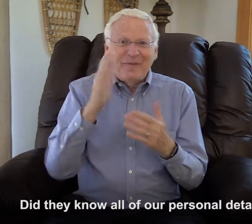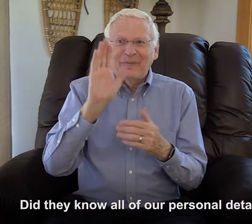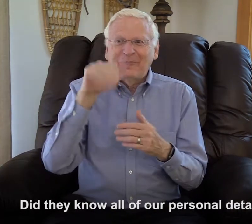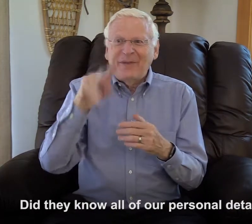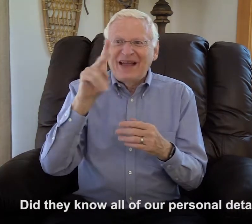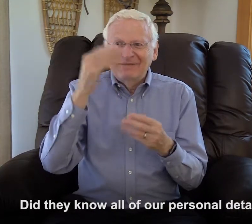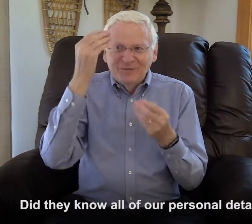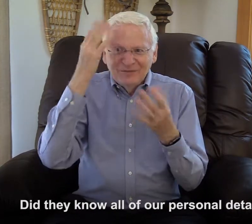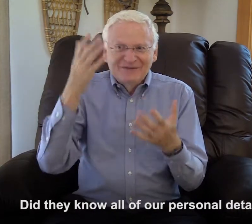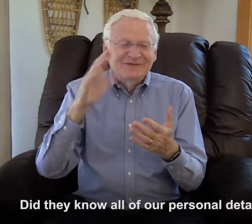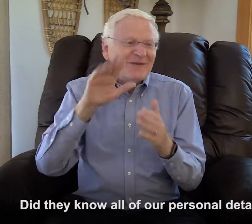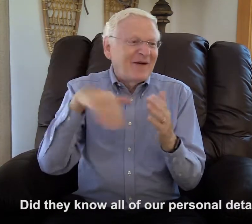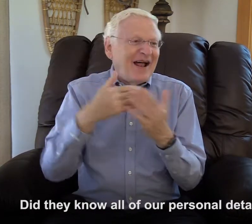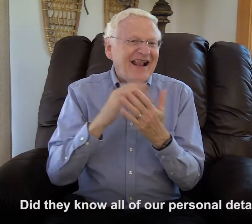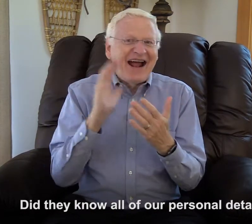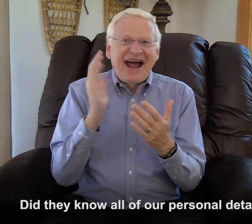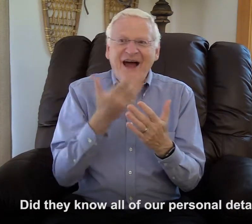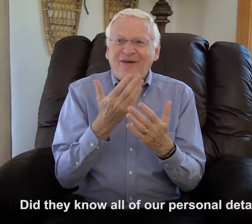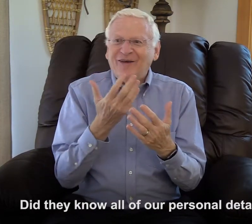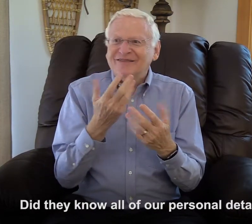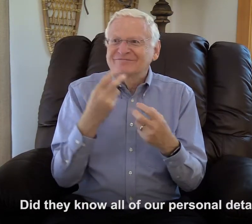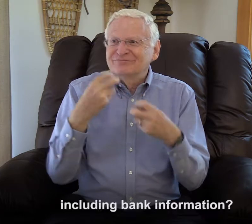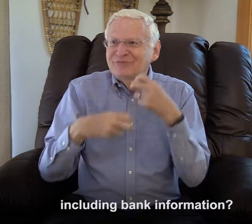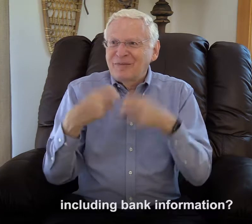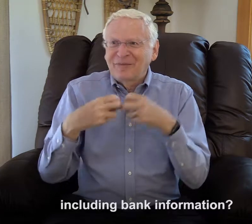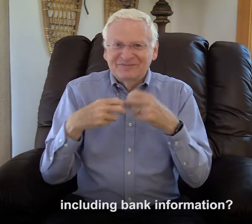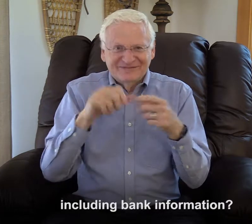Did they know all of our personal details, including bank information?